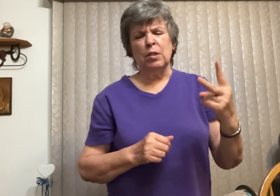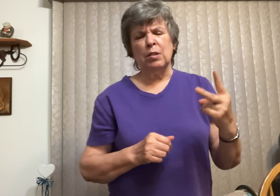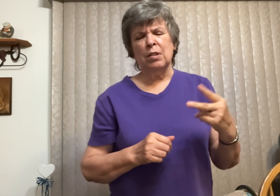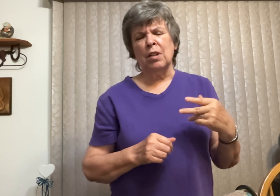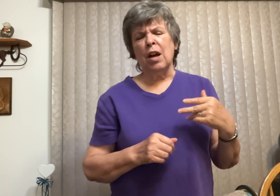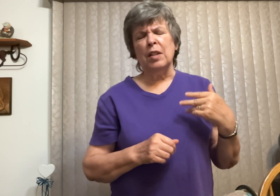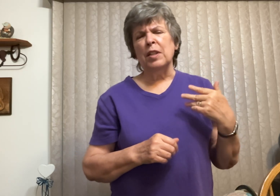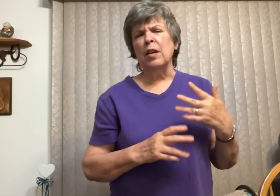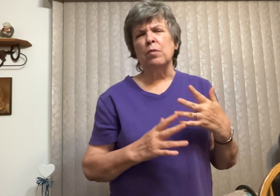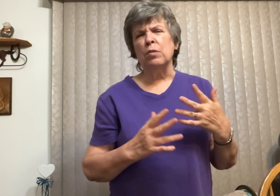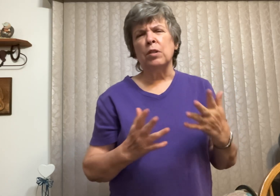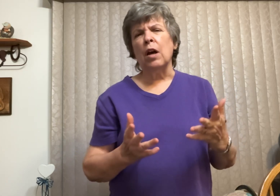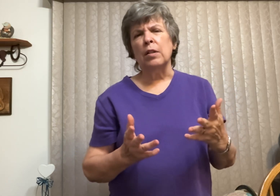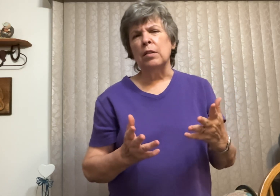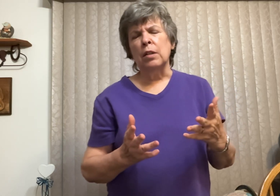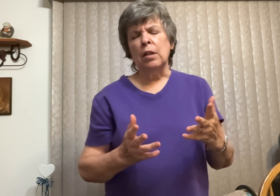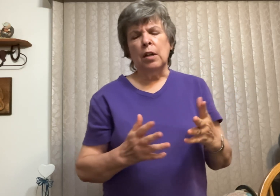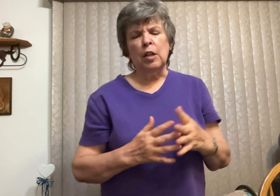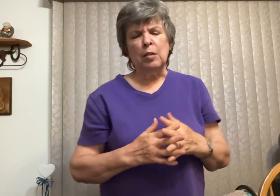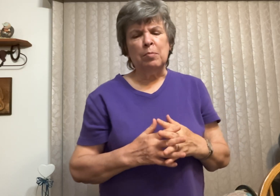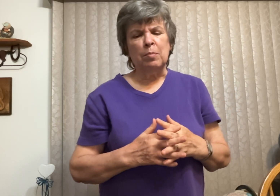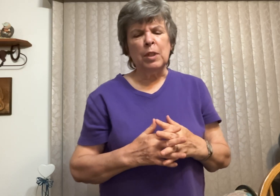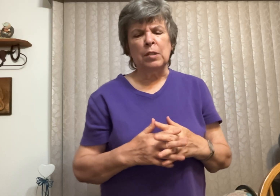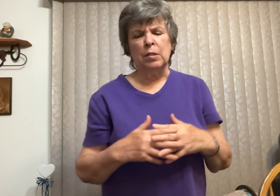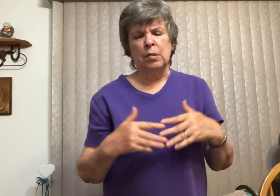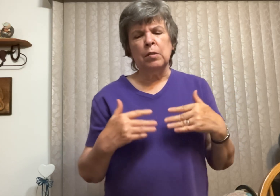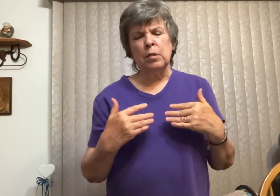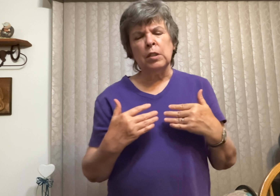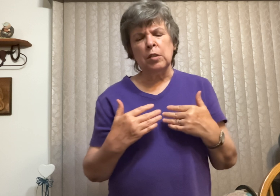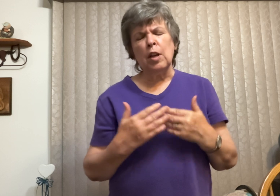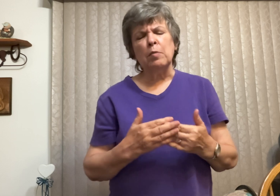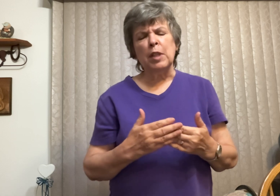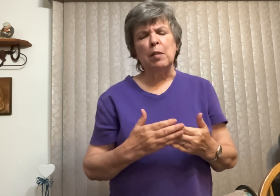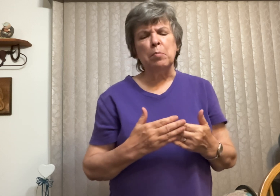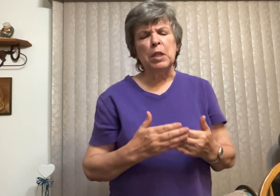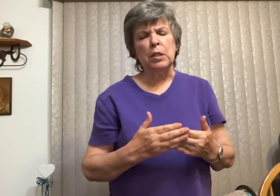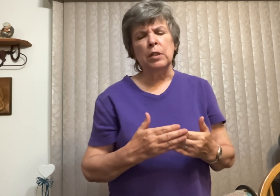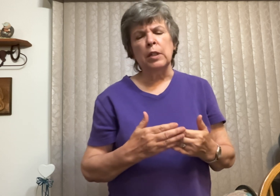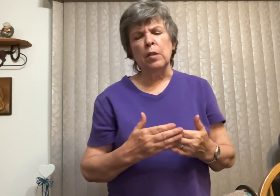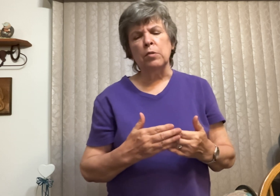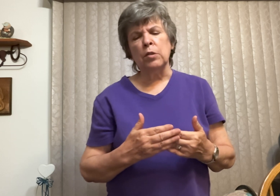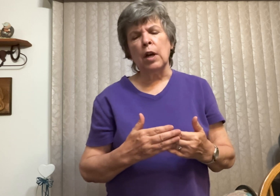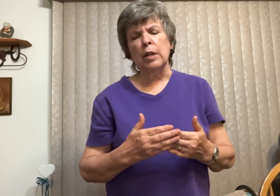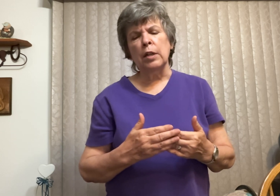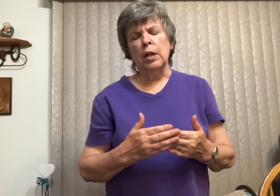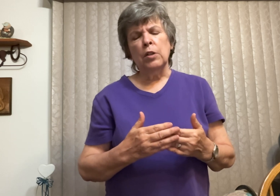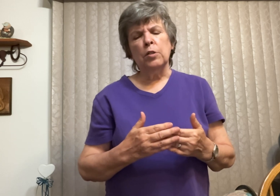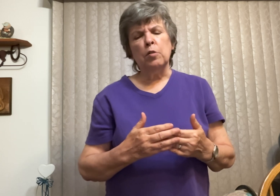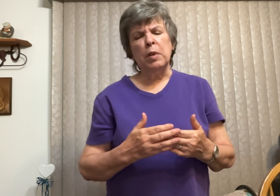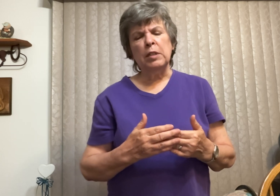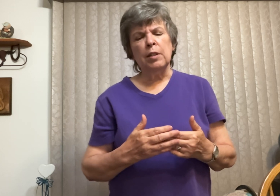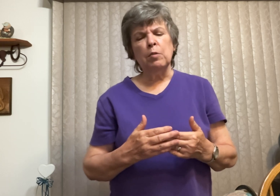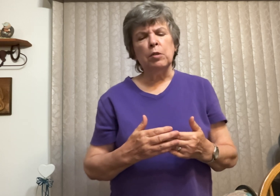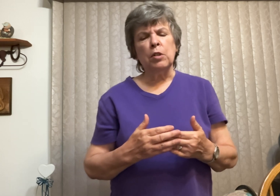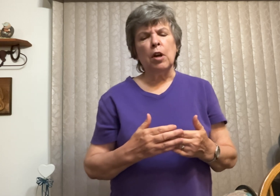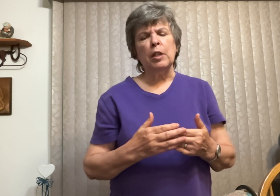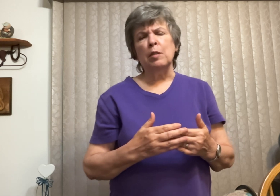just sign the other side. Let's sign what that means, the other side. So basically we're talking